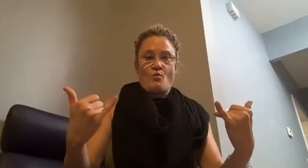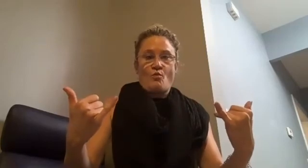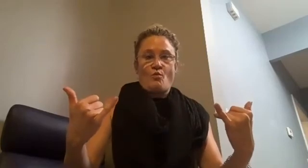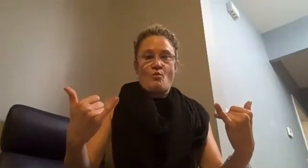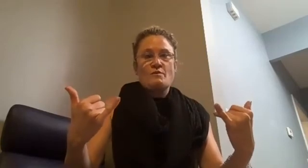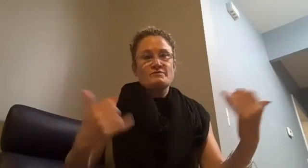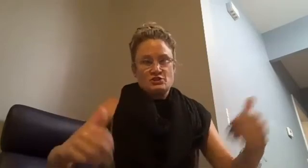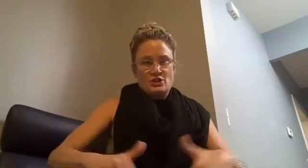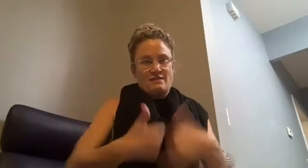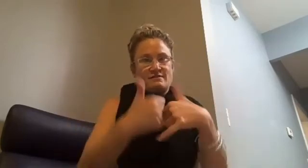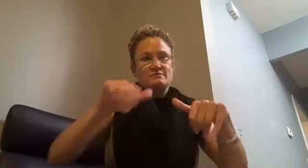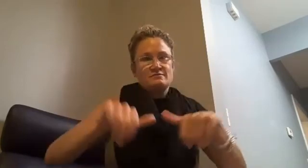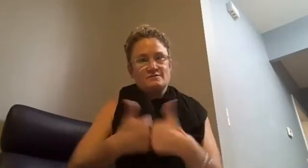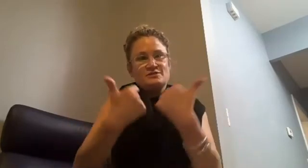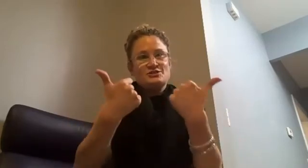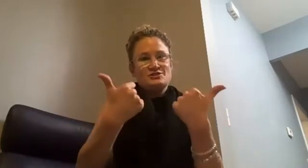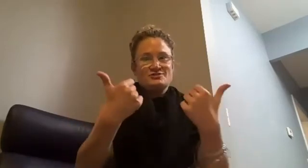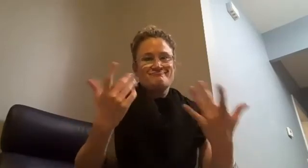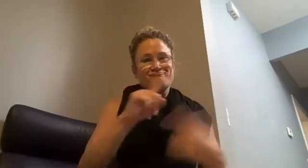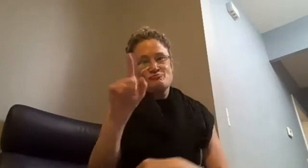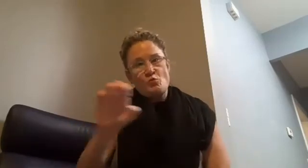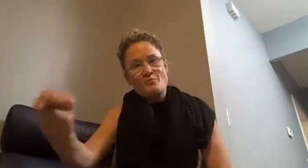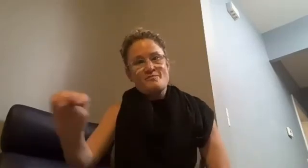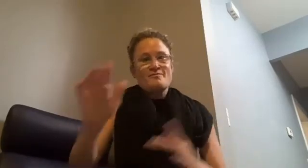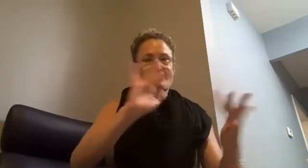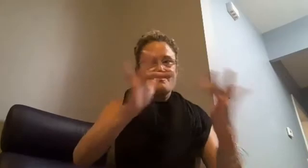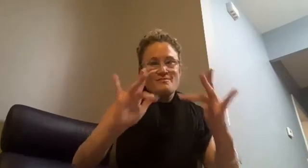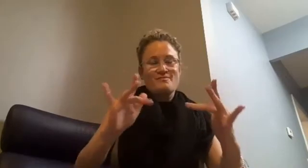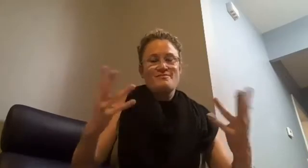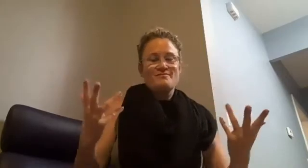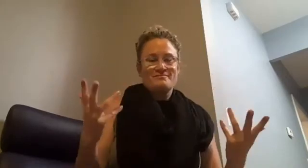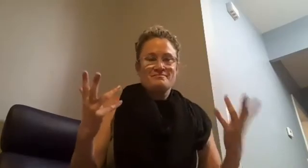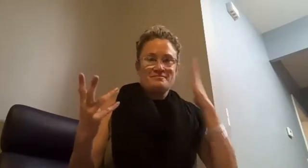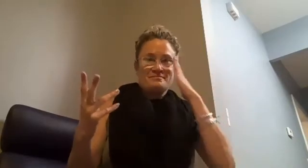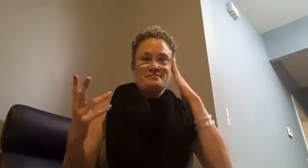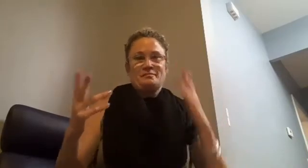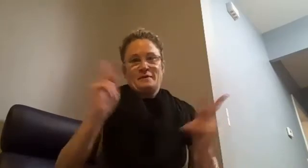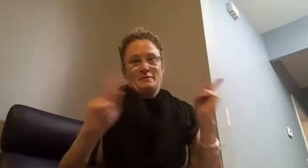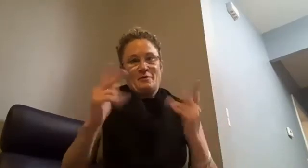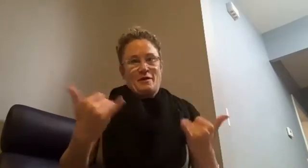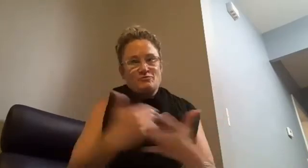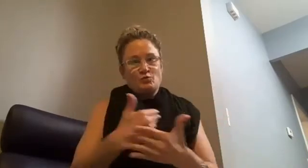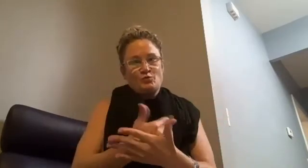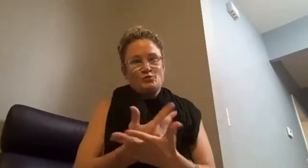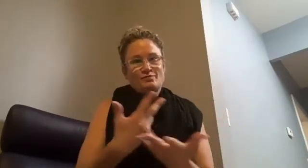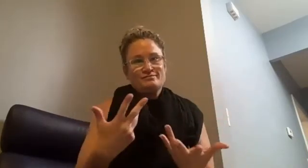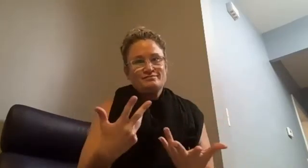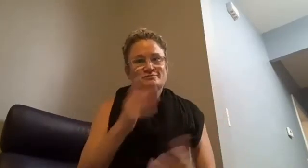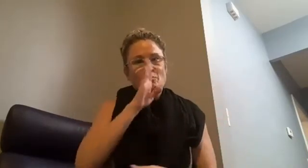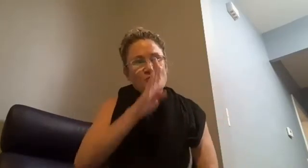challenge of putting ourselves out there in this way so that when newcomers get sober, we can tell them like, you don't need to be afraid.